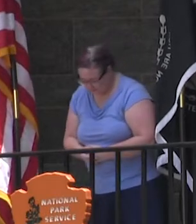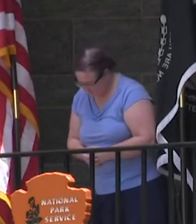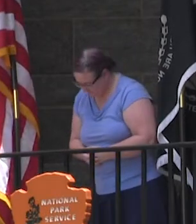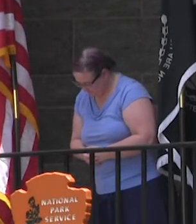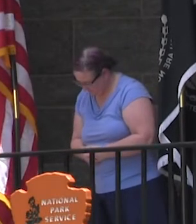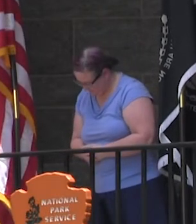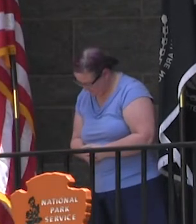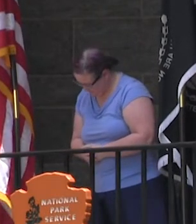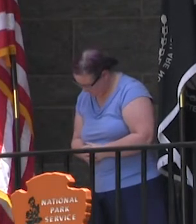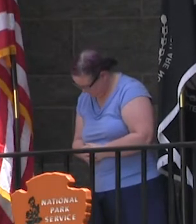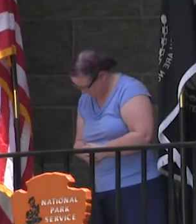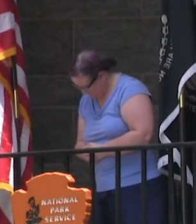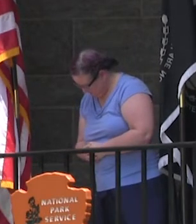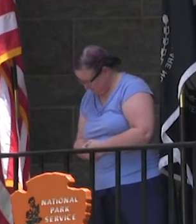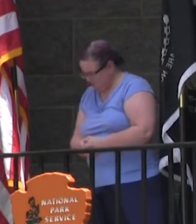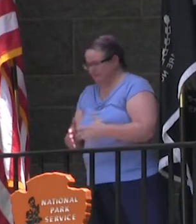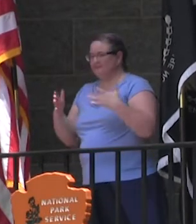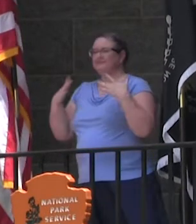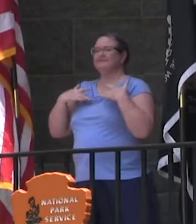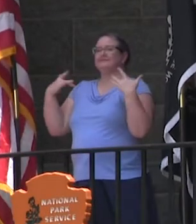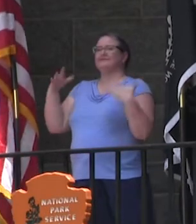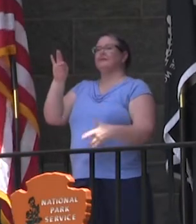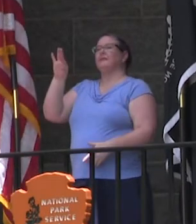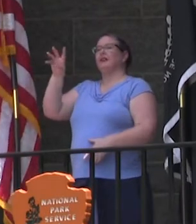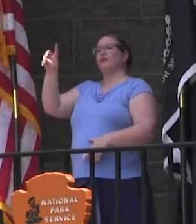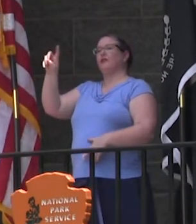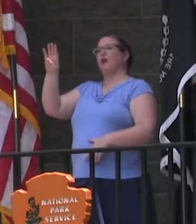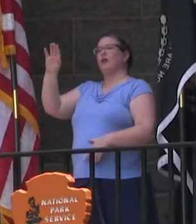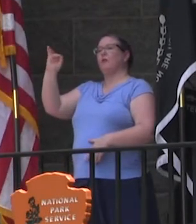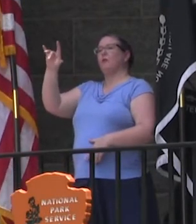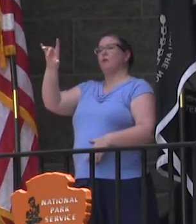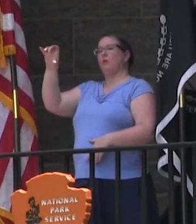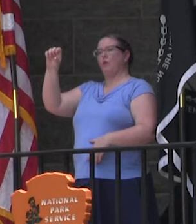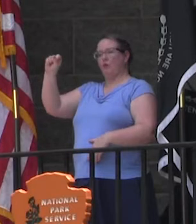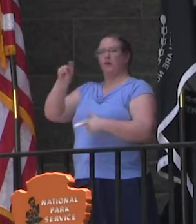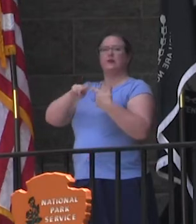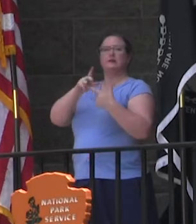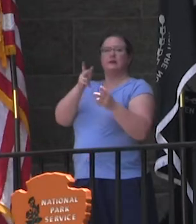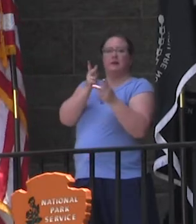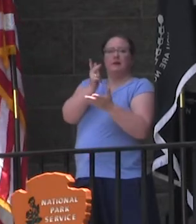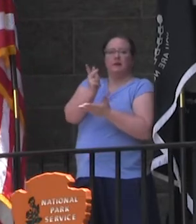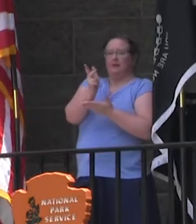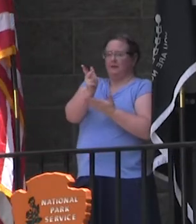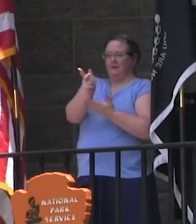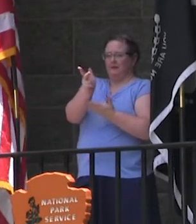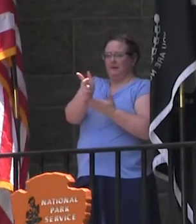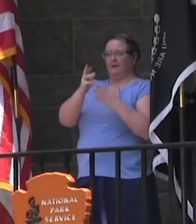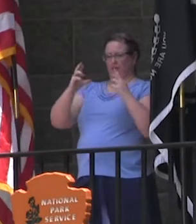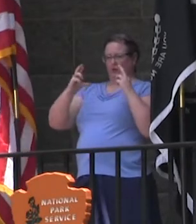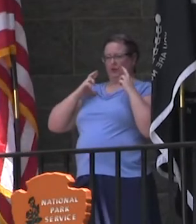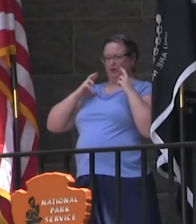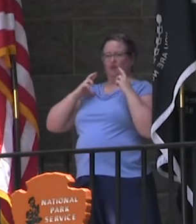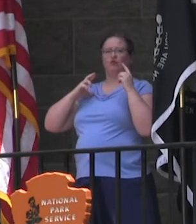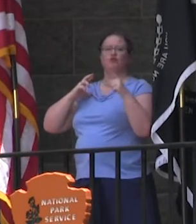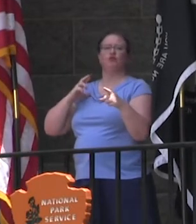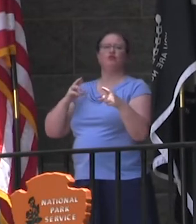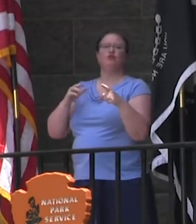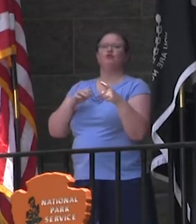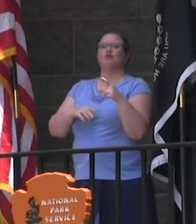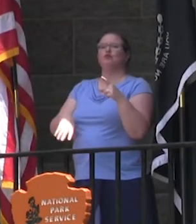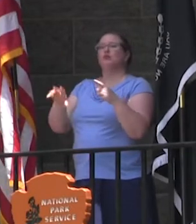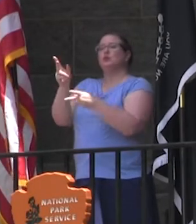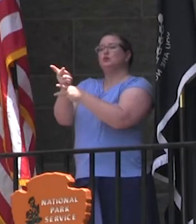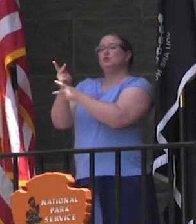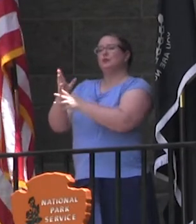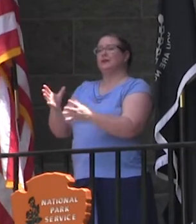It gives me great pleasure to welcome Fred Boyles, a Navy Reserve veteran and a man who also served as